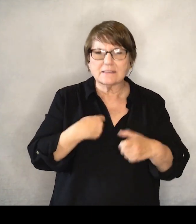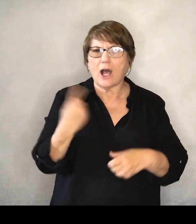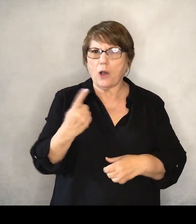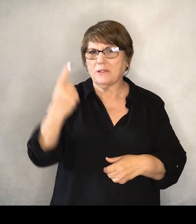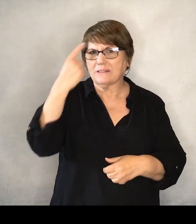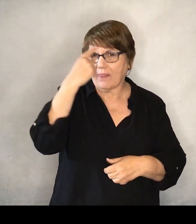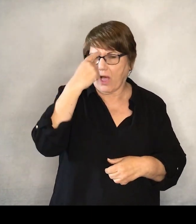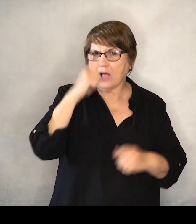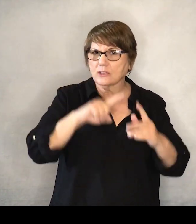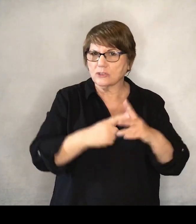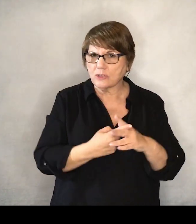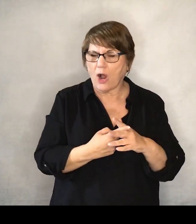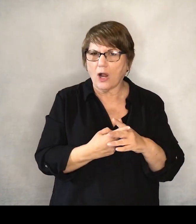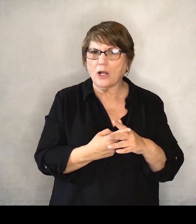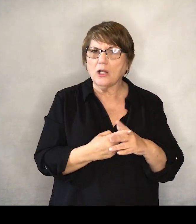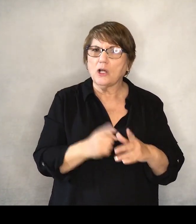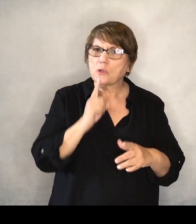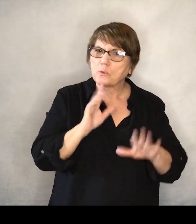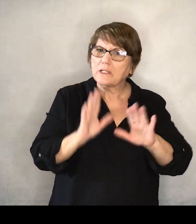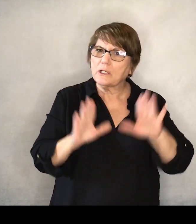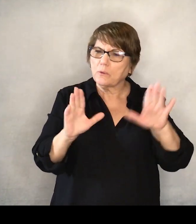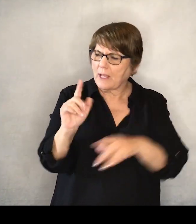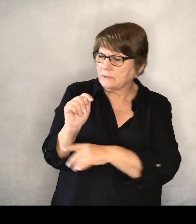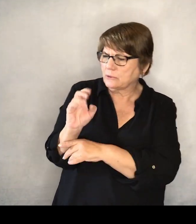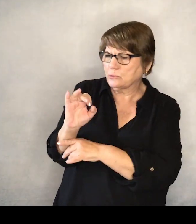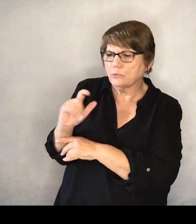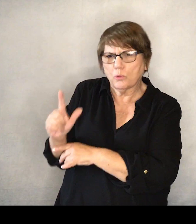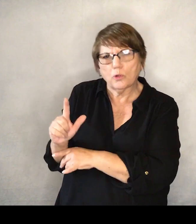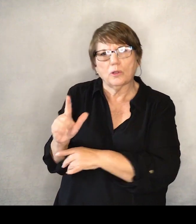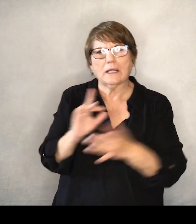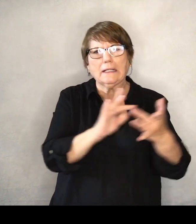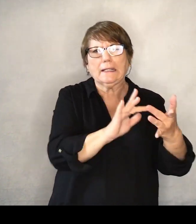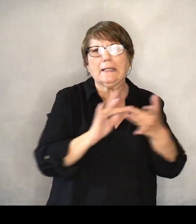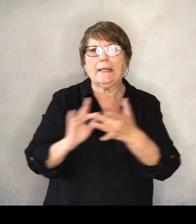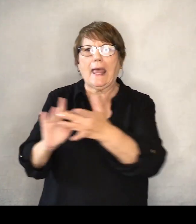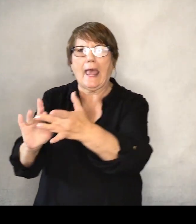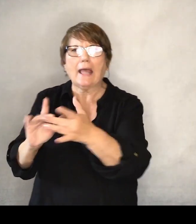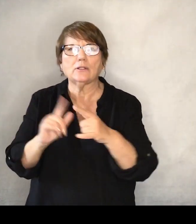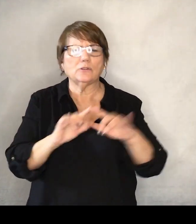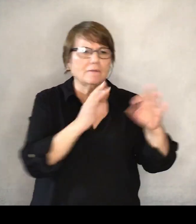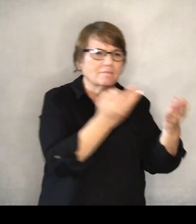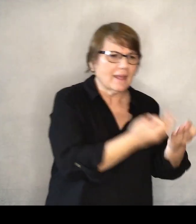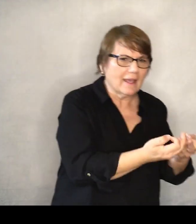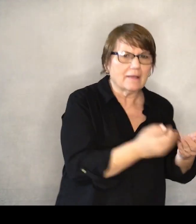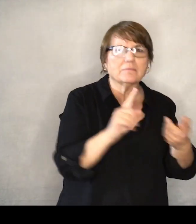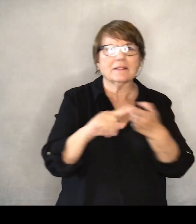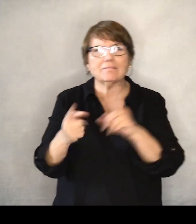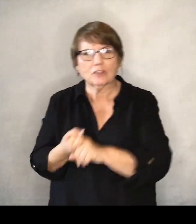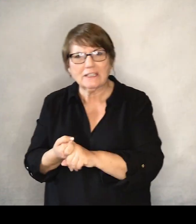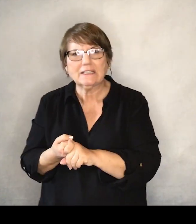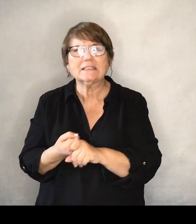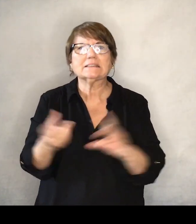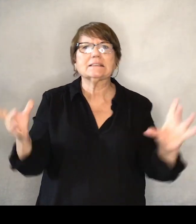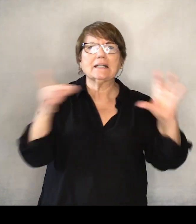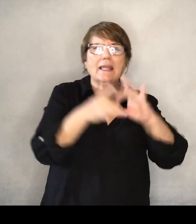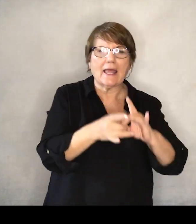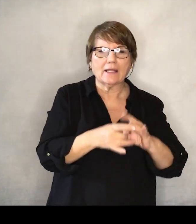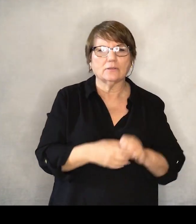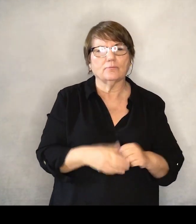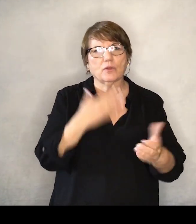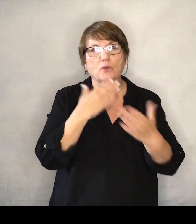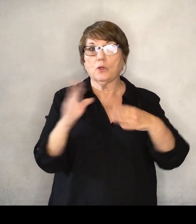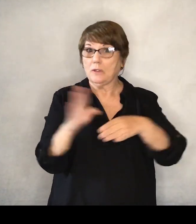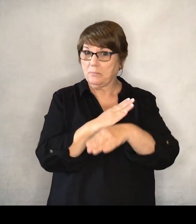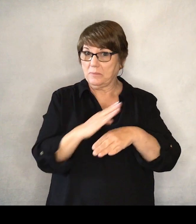thought, since it started, was a really great tool to help keep us connected to family and to friends. It's become a really